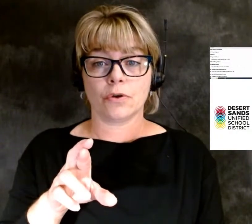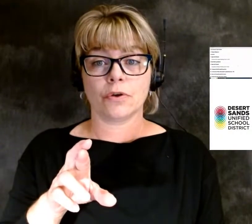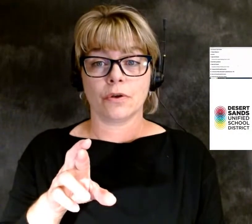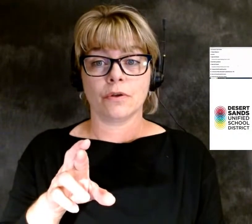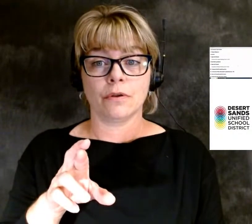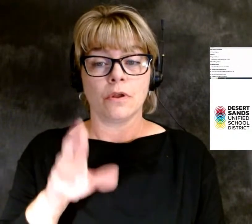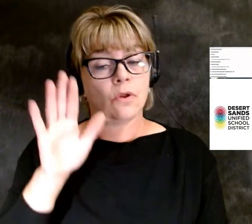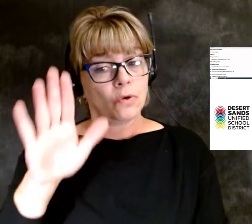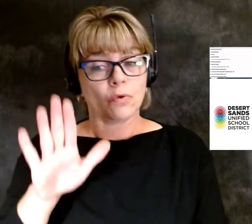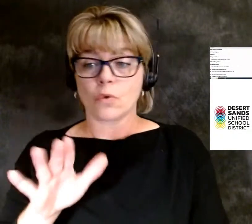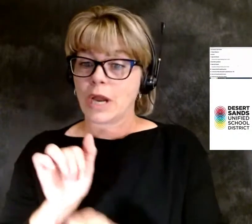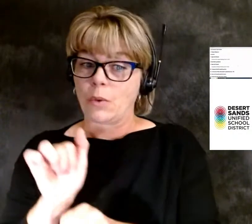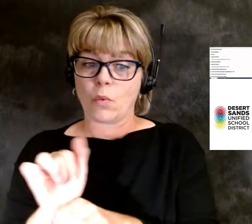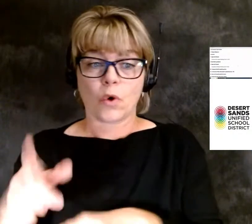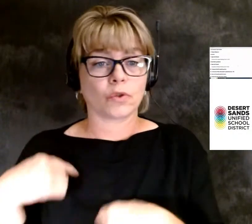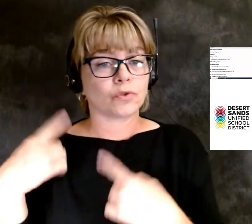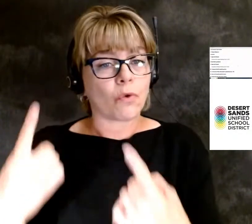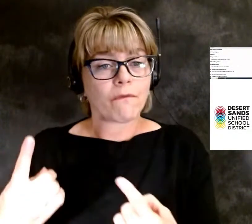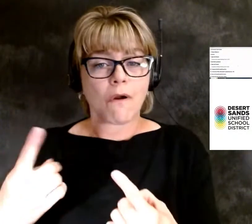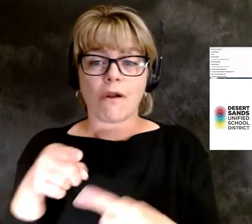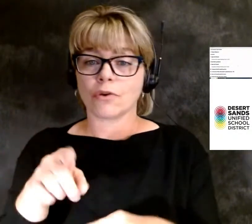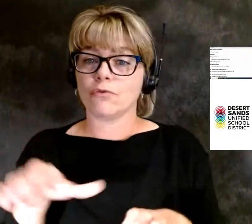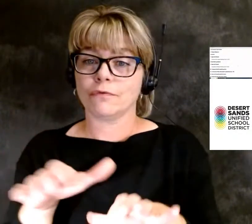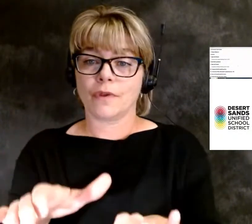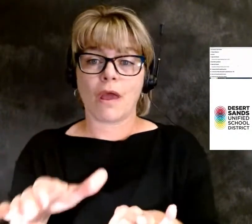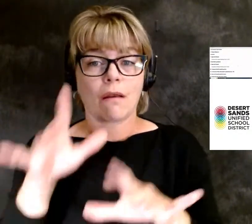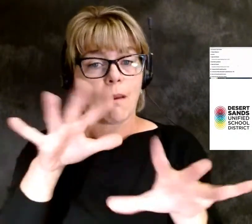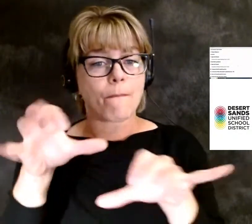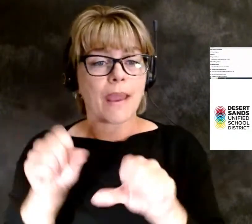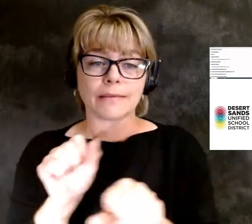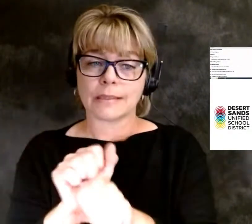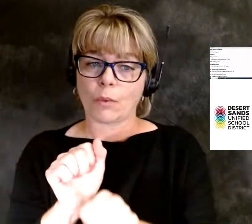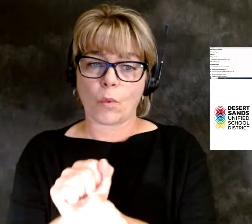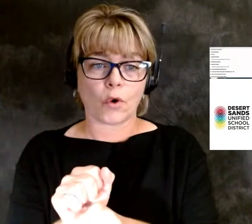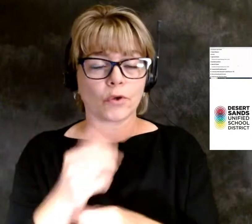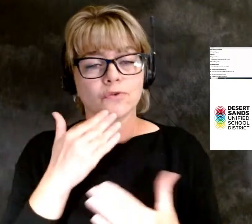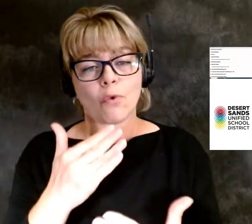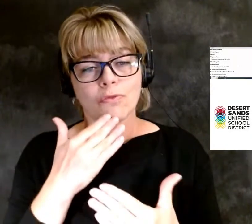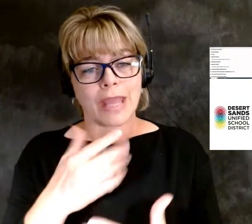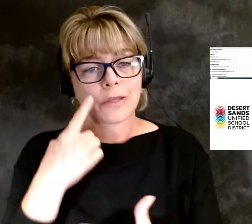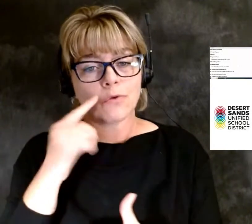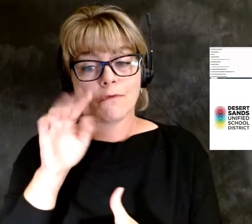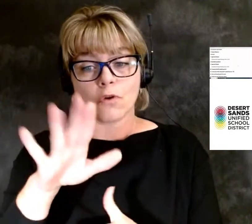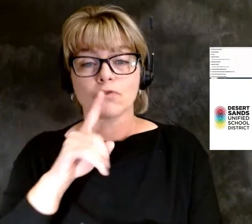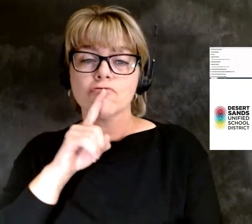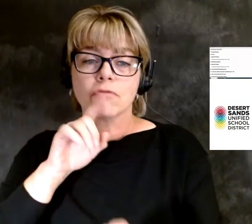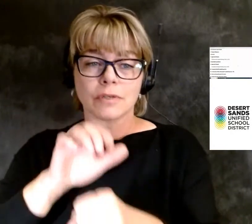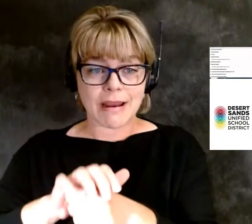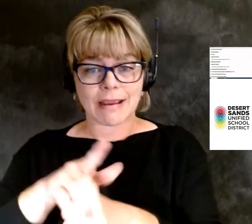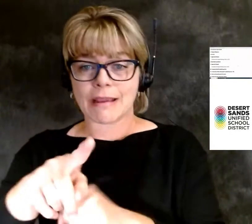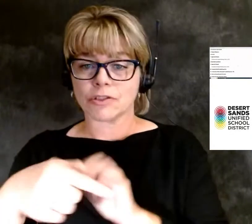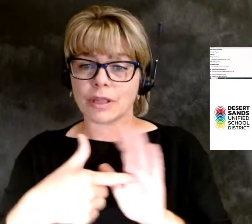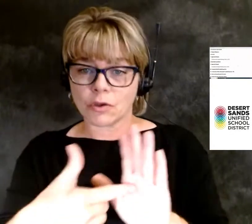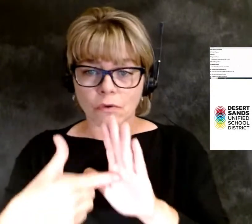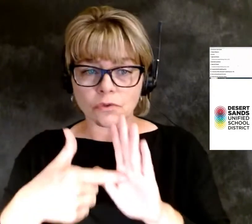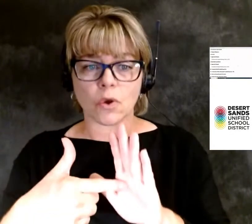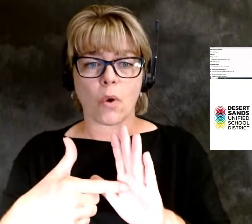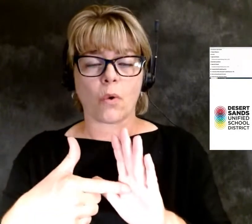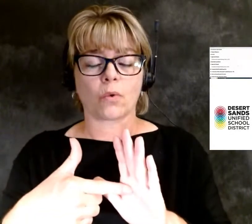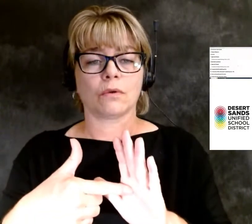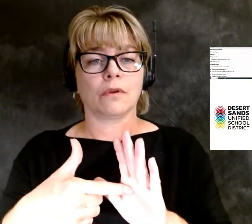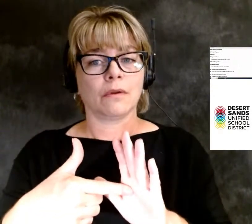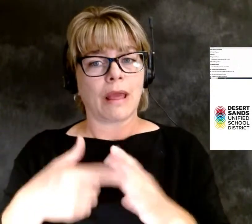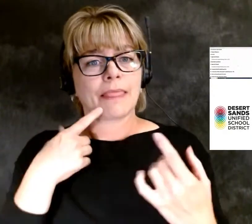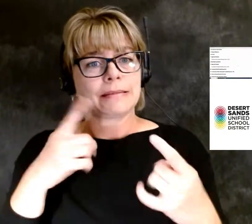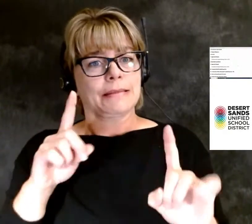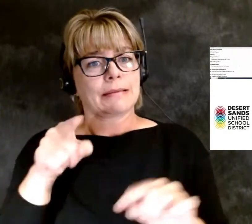known you for a long time. You've done always amazing work. So I want to thank you for the dedication that you're demonstrating and the commitment you guys are doing and success you're